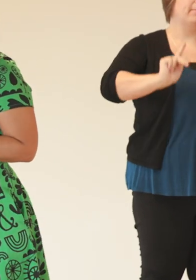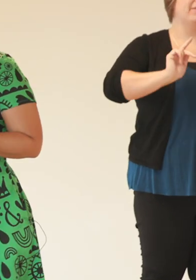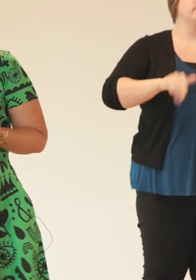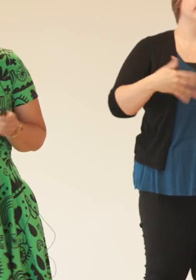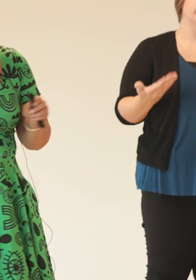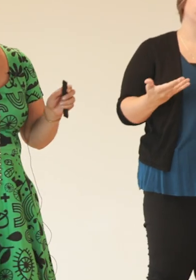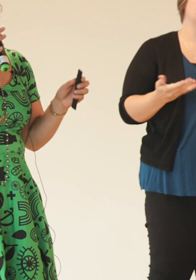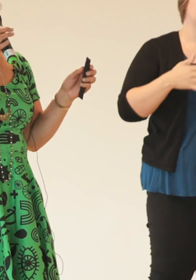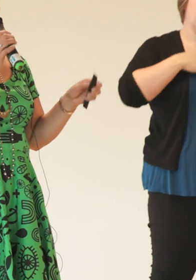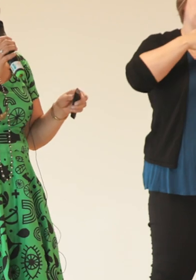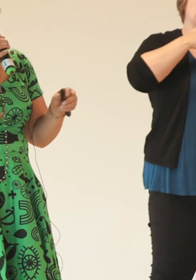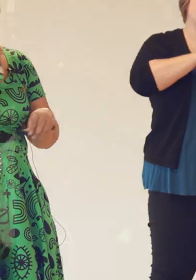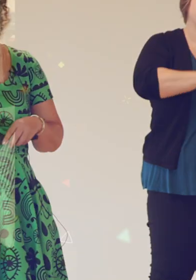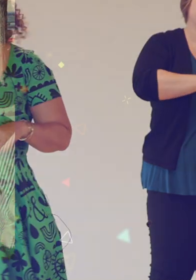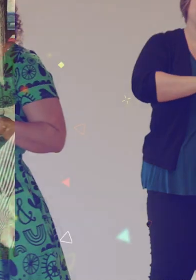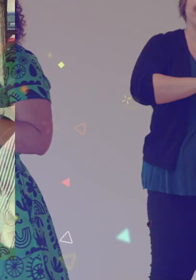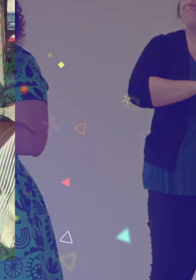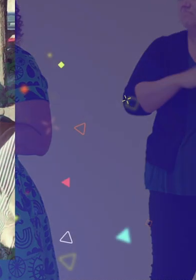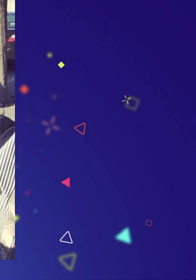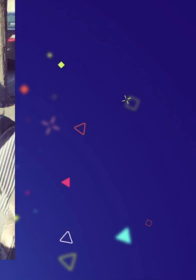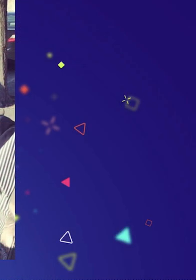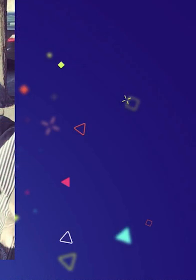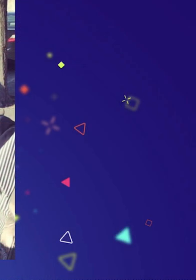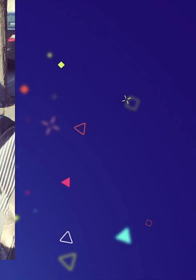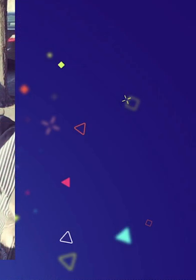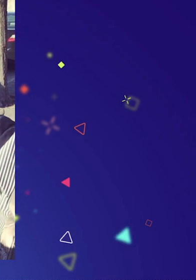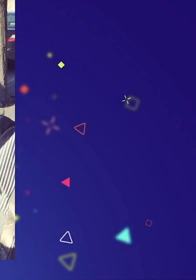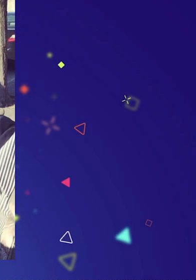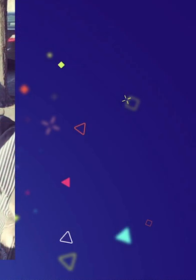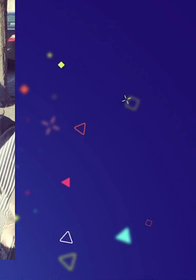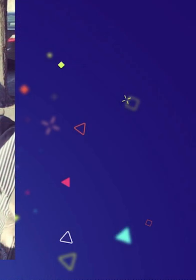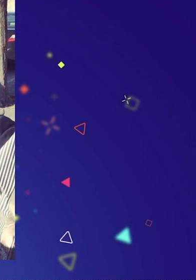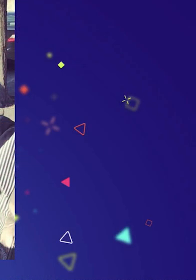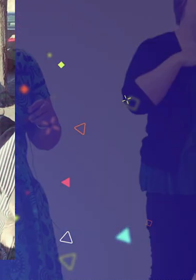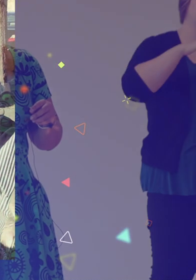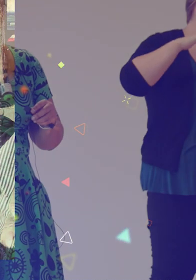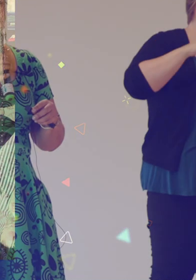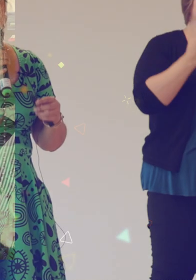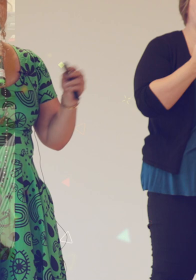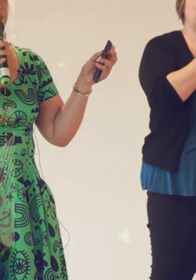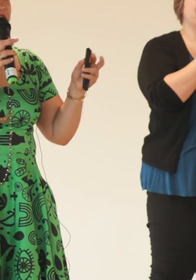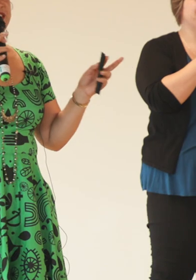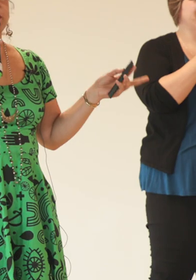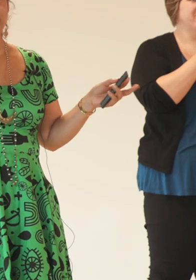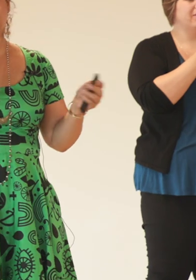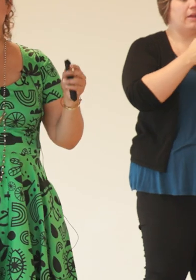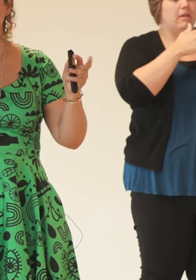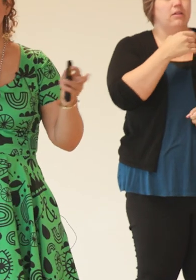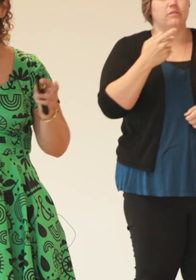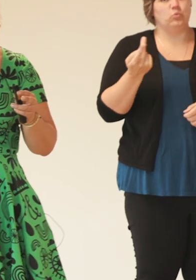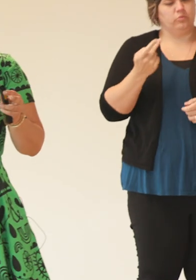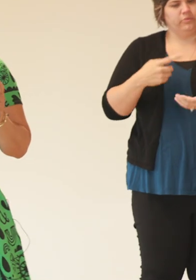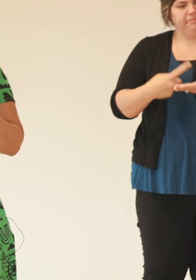my mom. She's my biggest supporter. And I was just talking to her earlier. She has no idea what's happening.